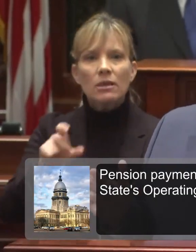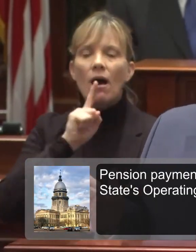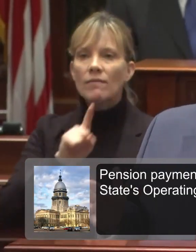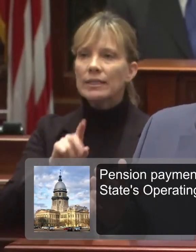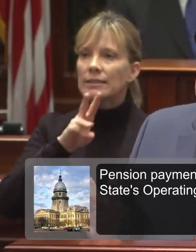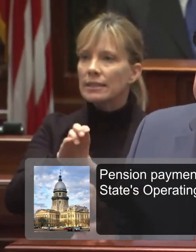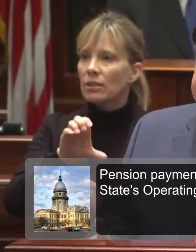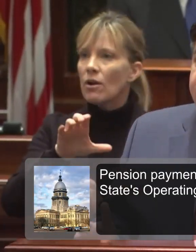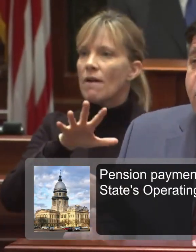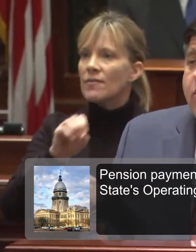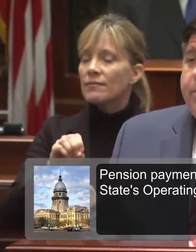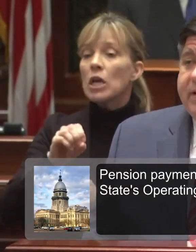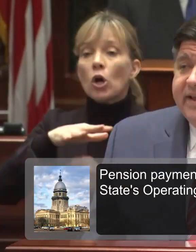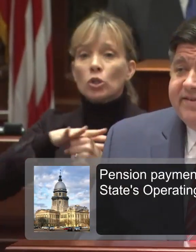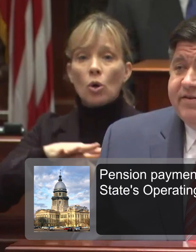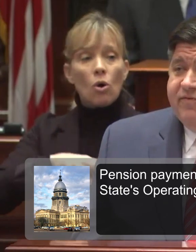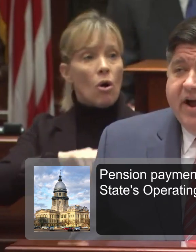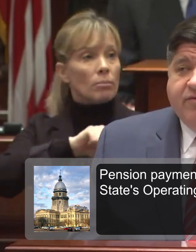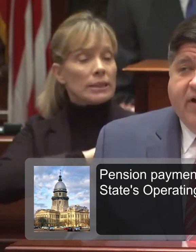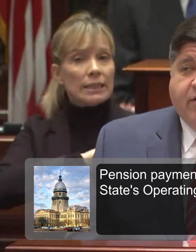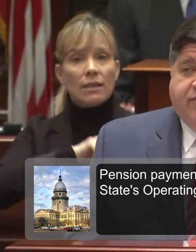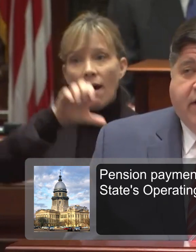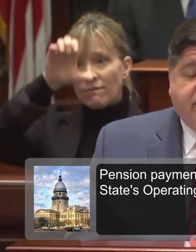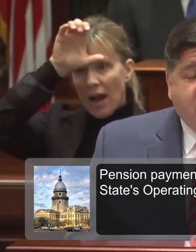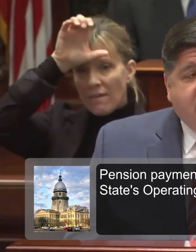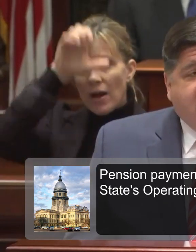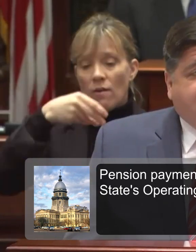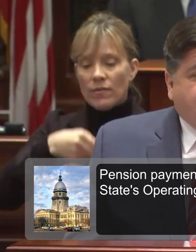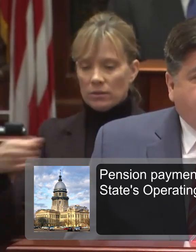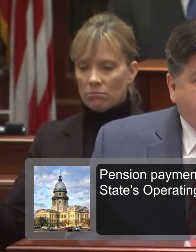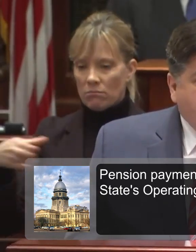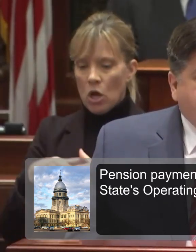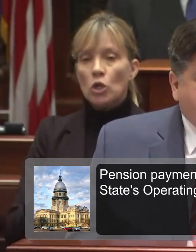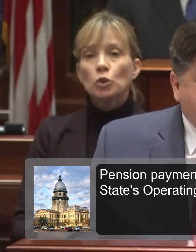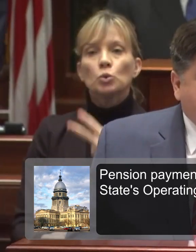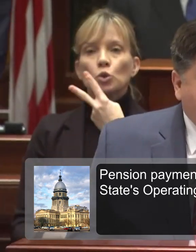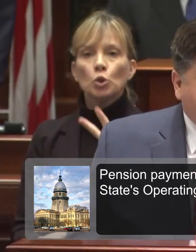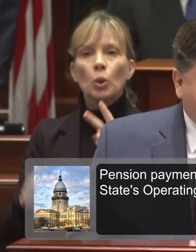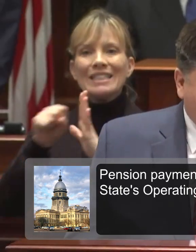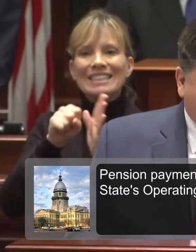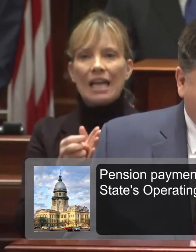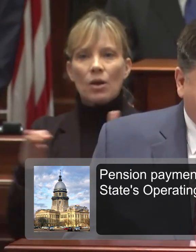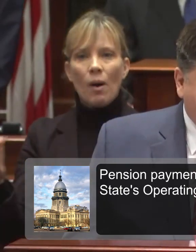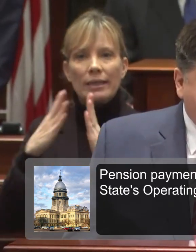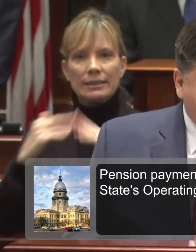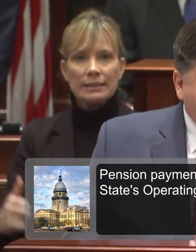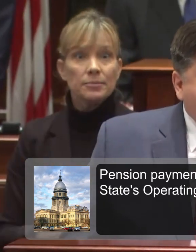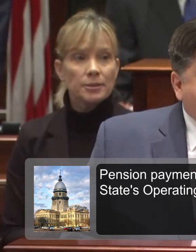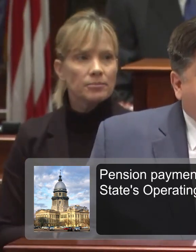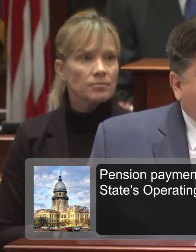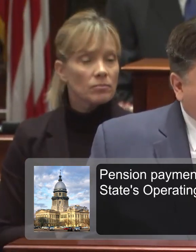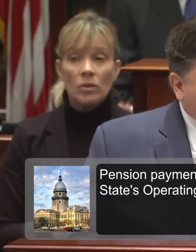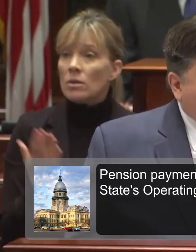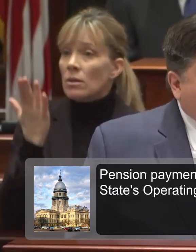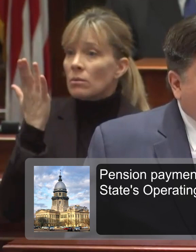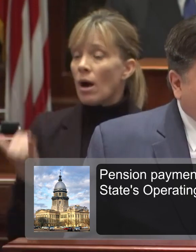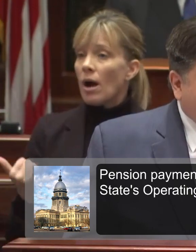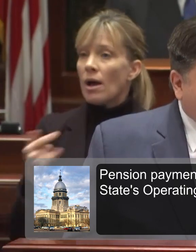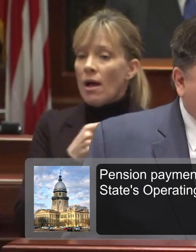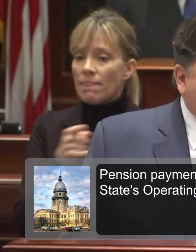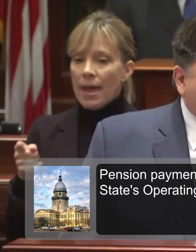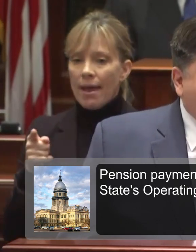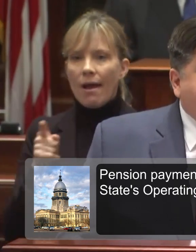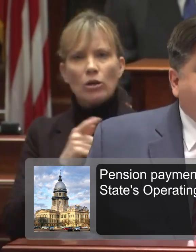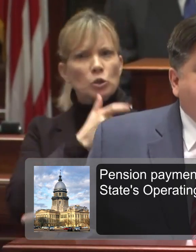the 650 local police and firefighter funds into two statewide systems. Because of their